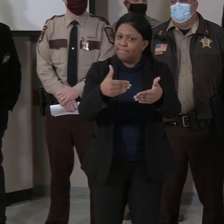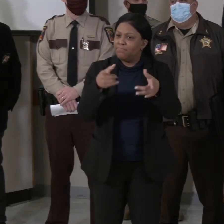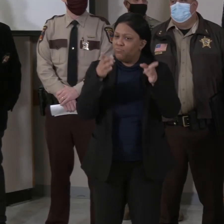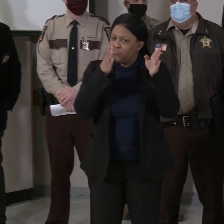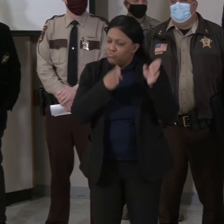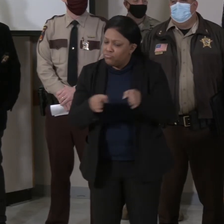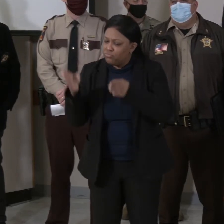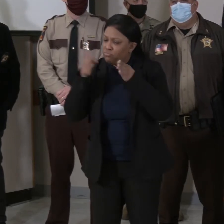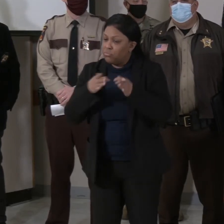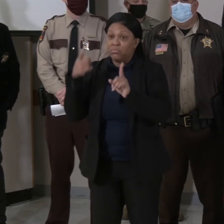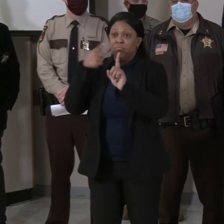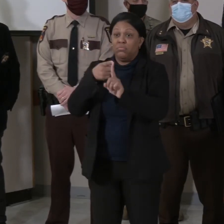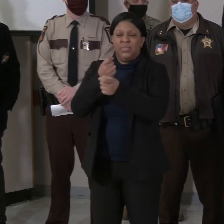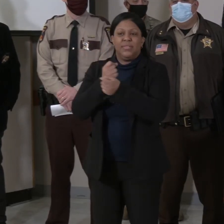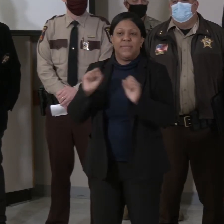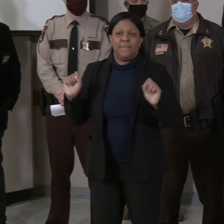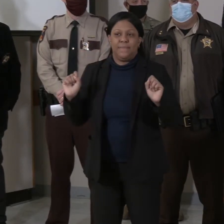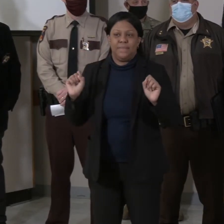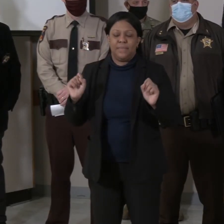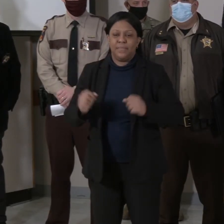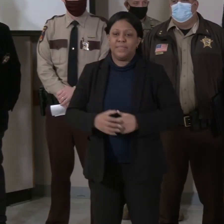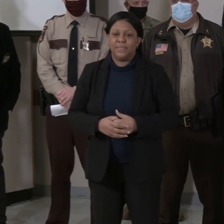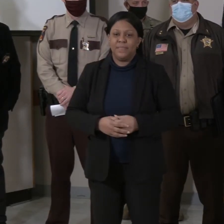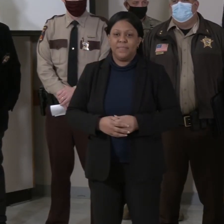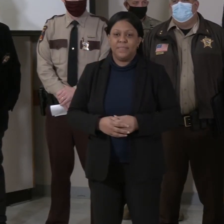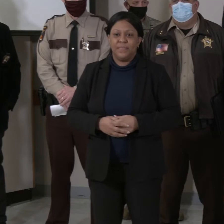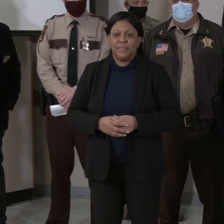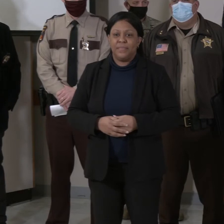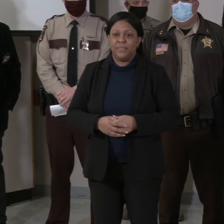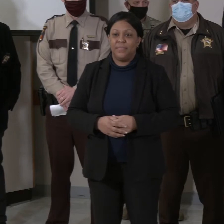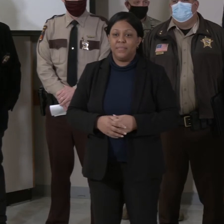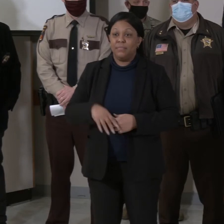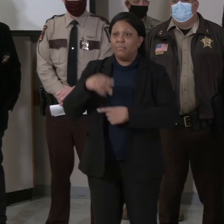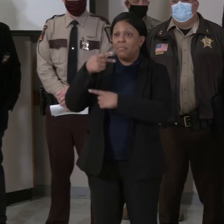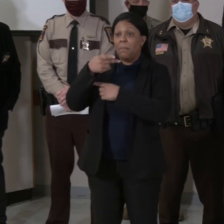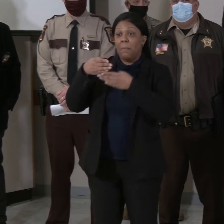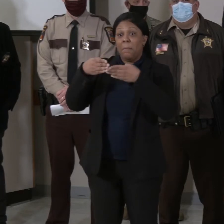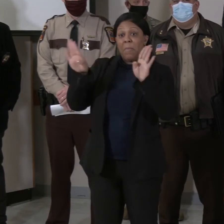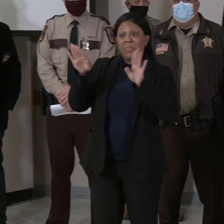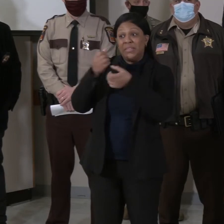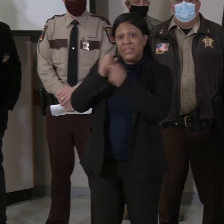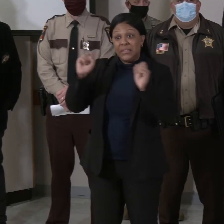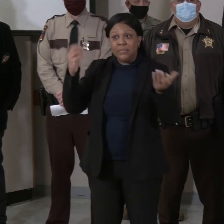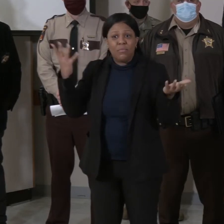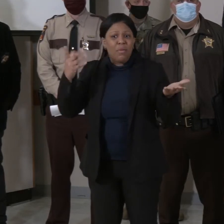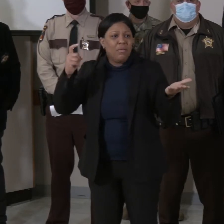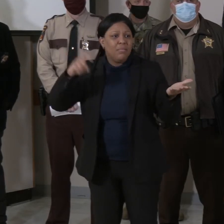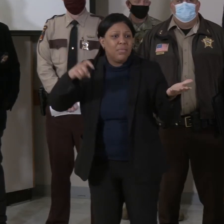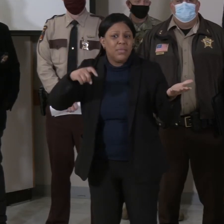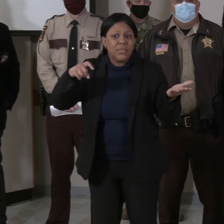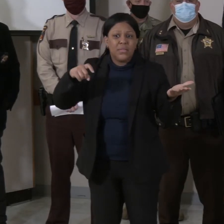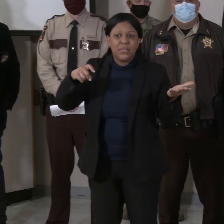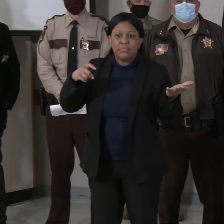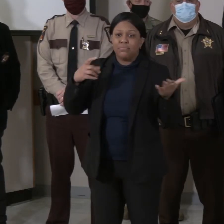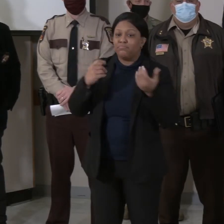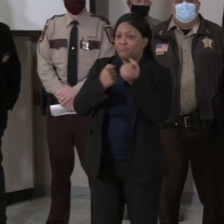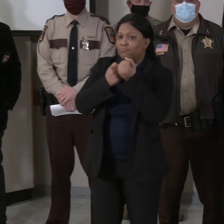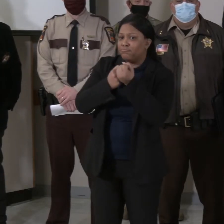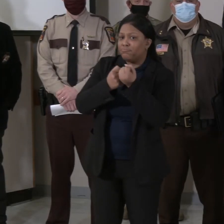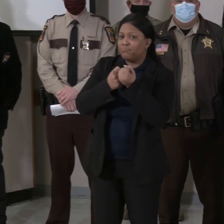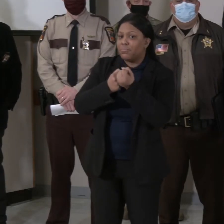Minnesota is that when it comes to public safety and when it comes to a need for assistance, Minnesota comes